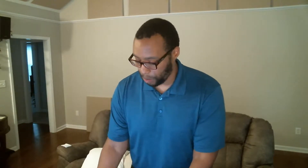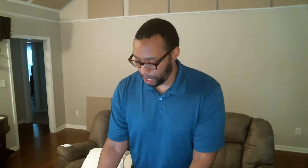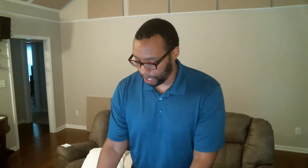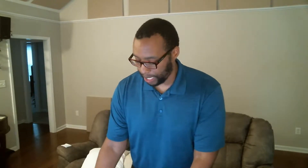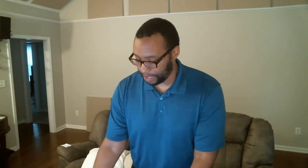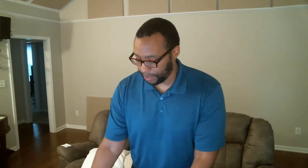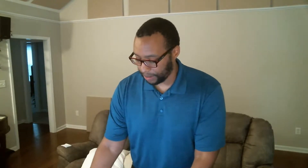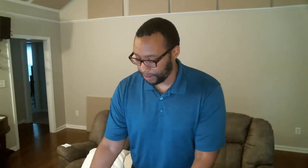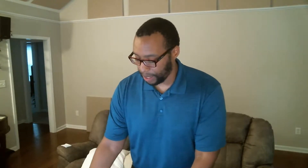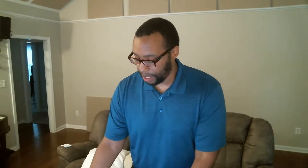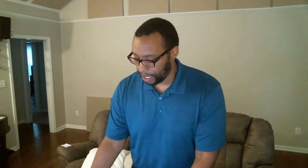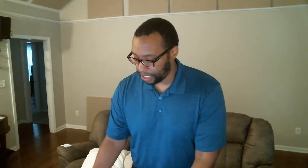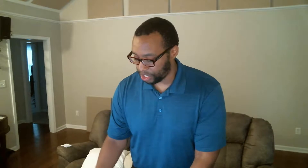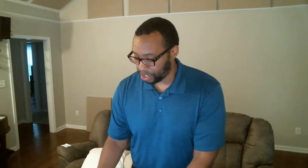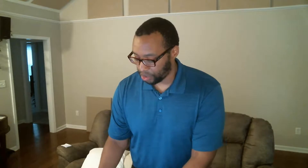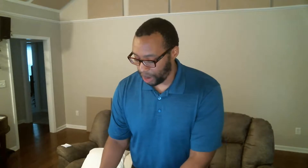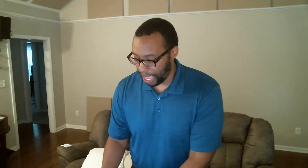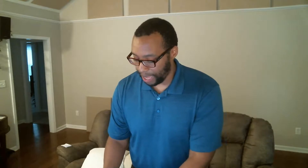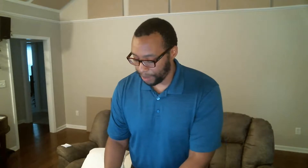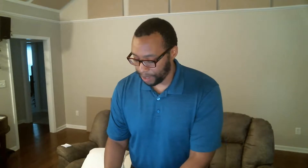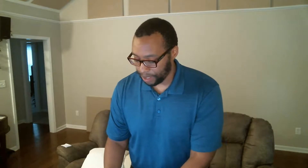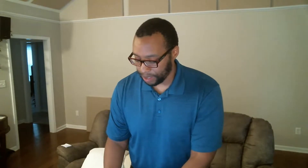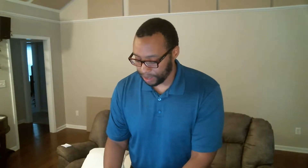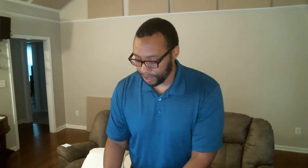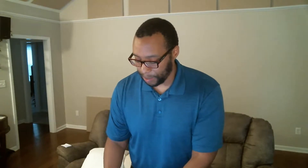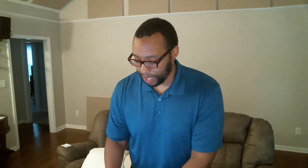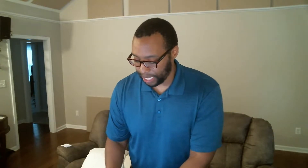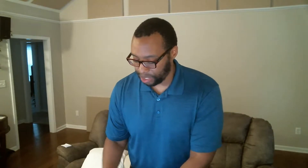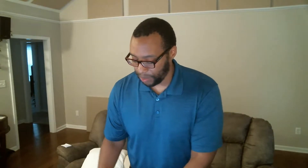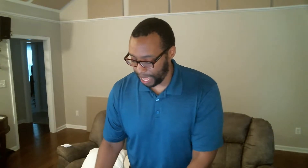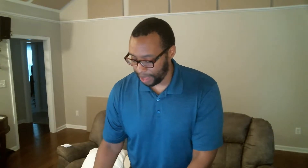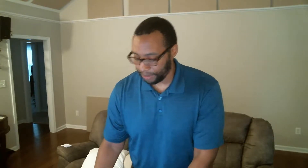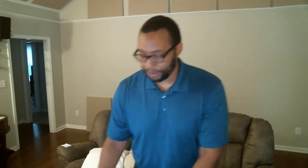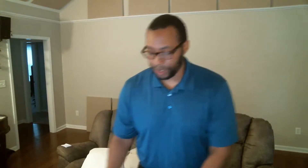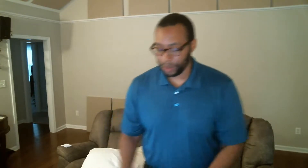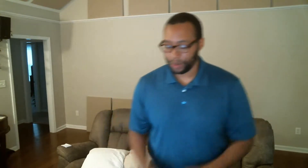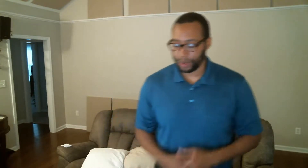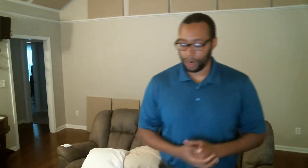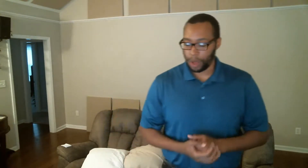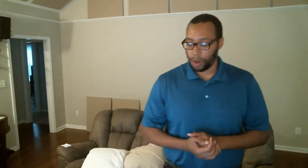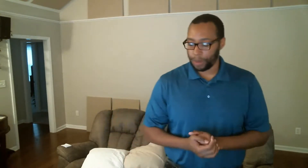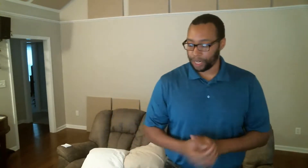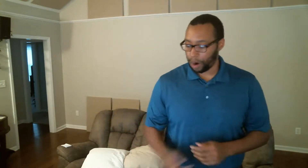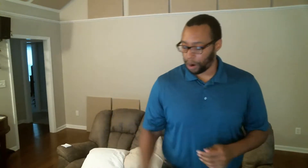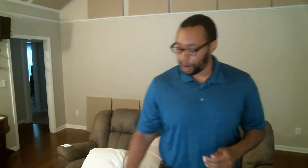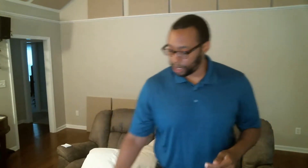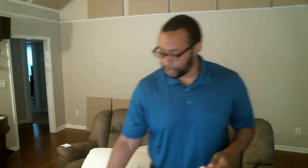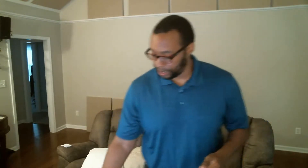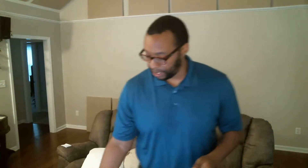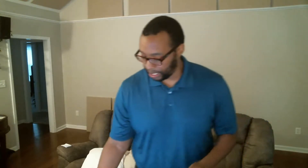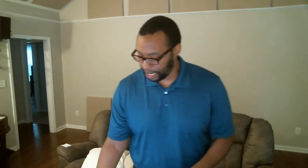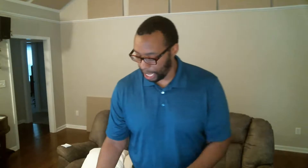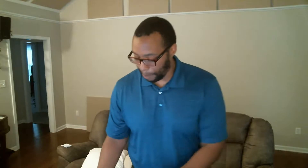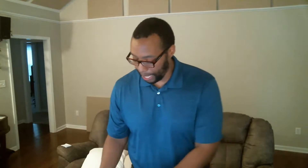homework is to describe something that you have. So your home, a car, a